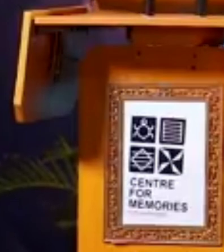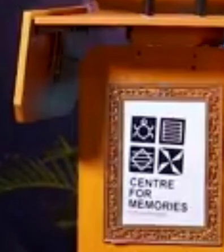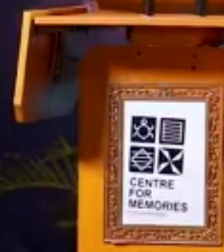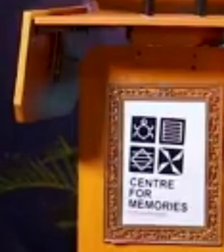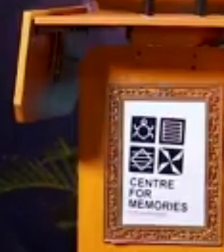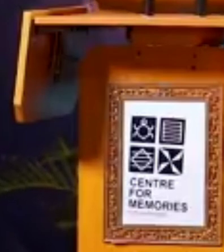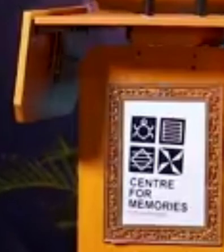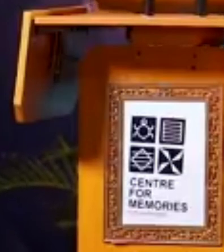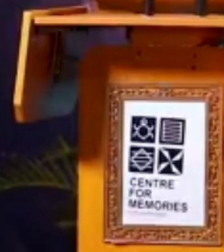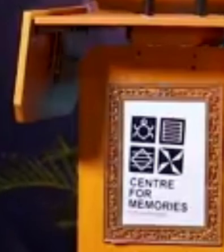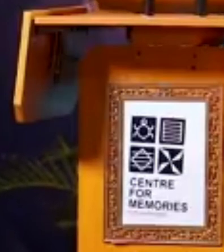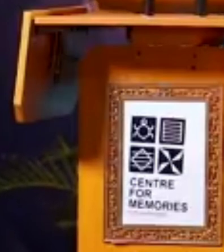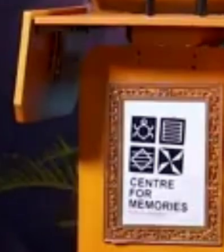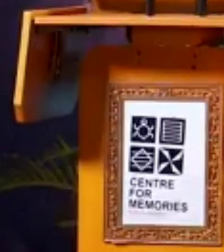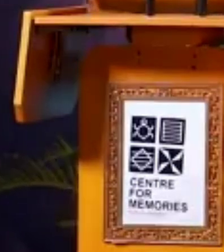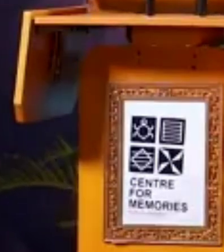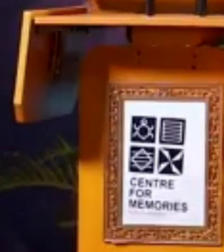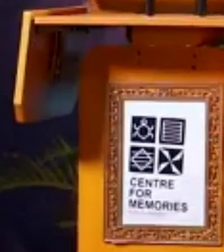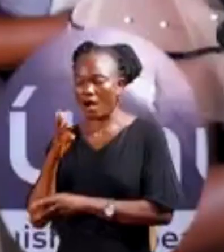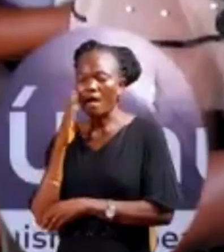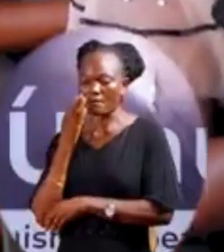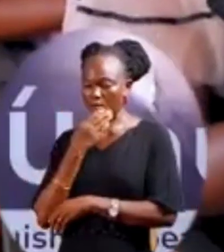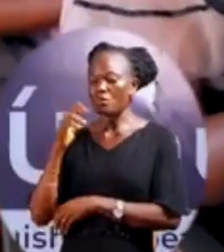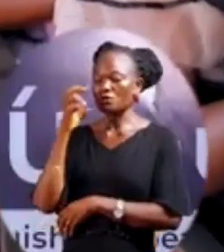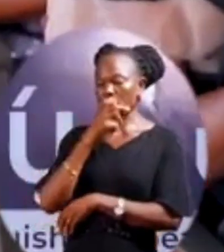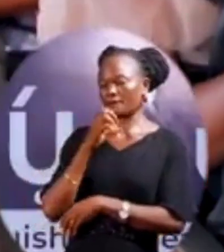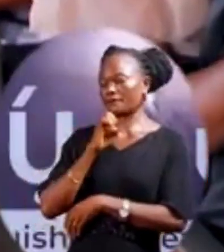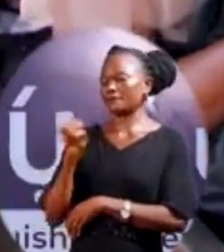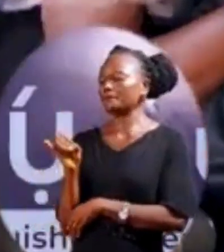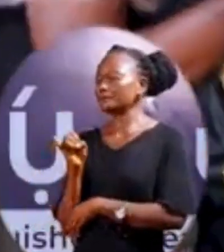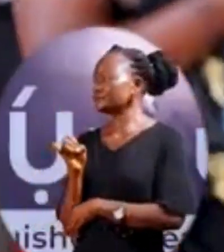Bonnet to the New World were Igbo speaking.